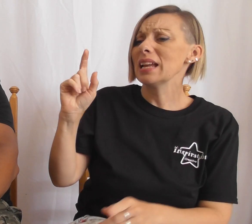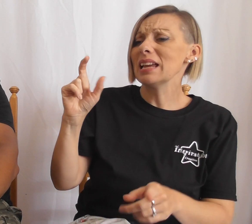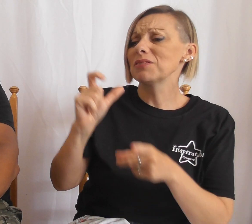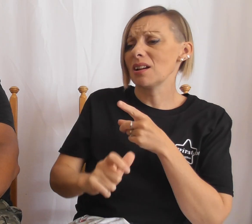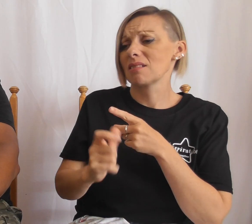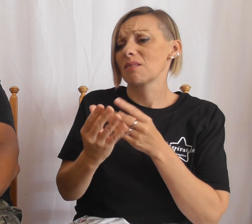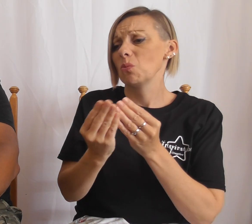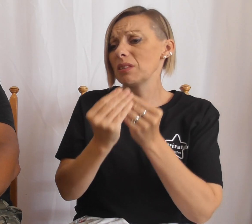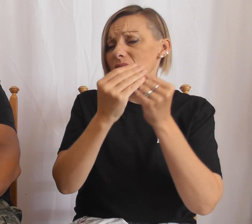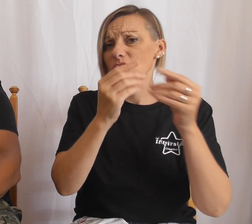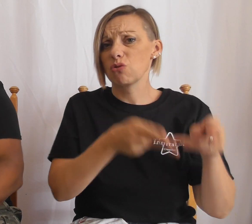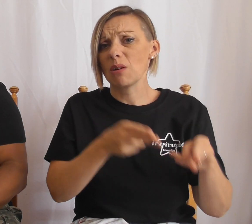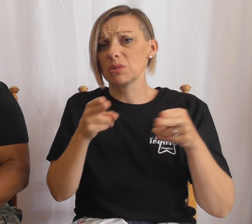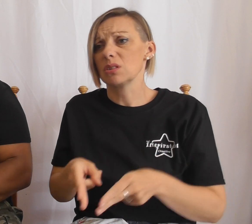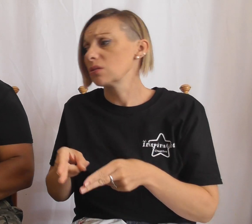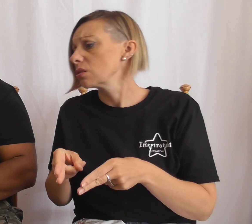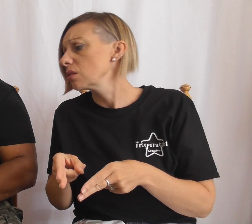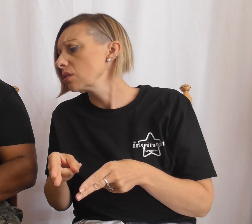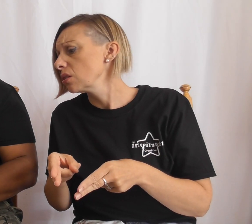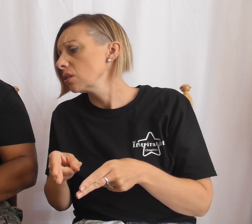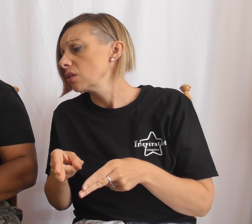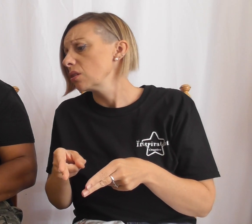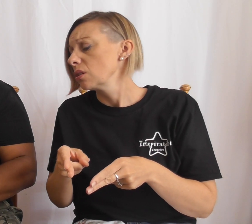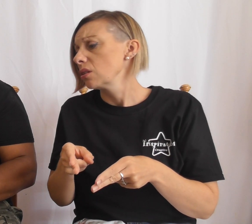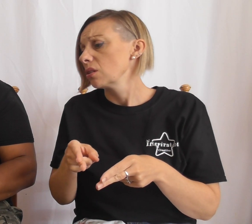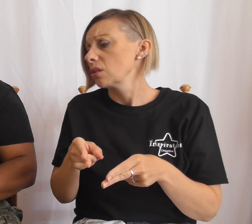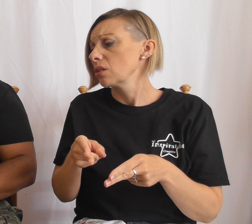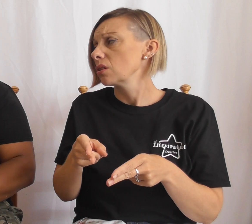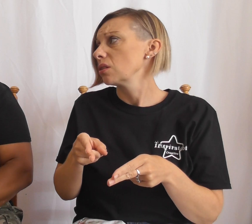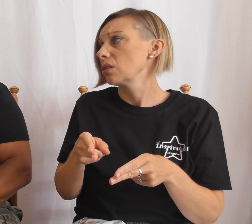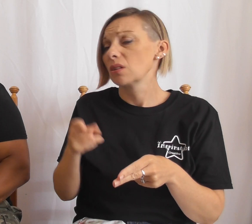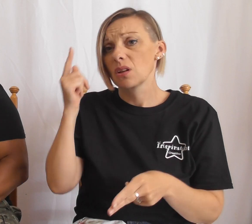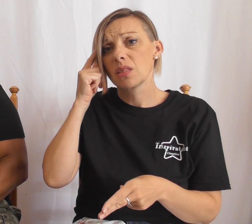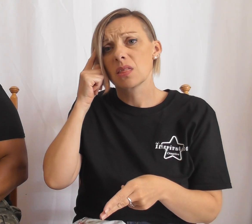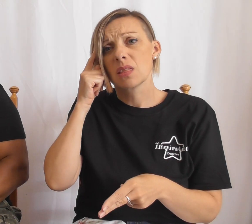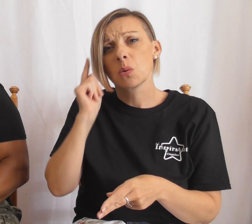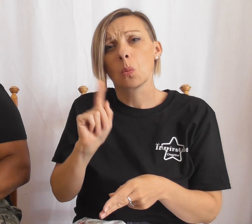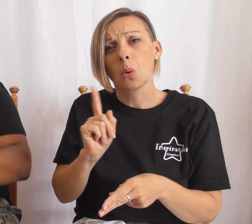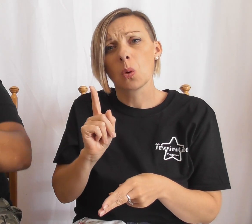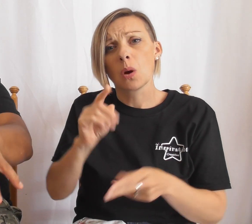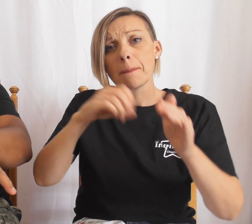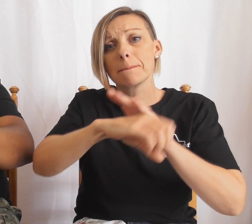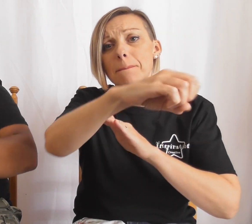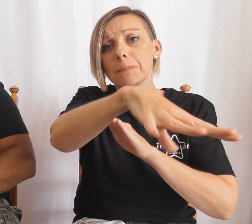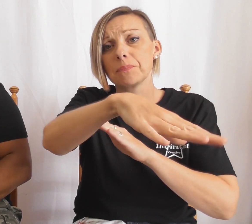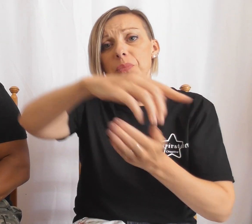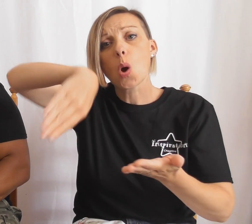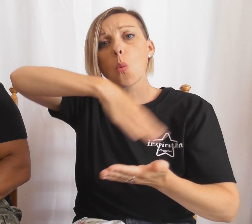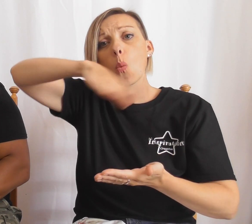What should he have done with his trousers? I think what I would do is drop them in the washing